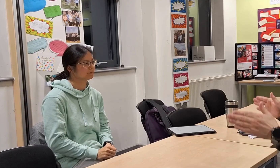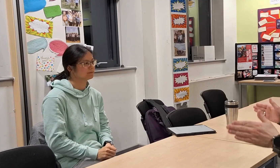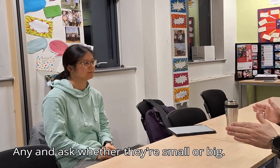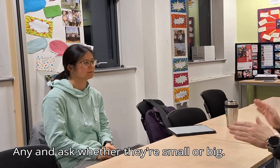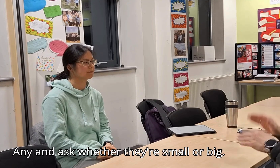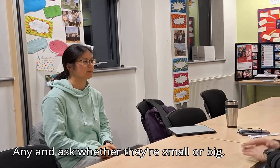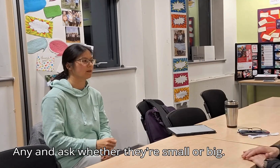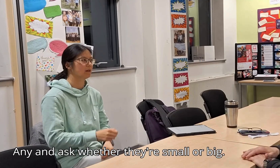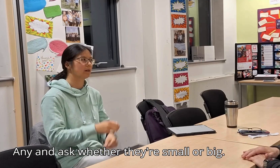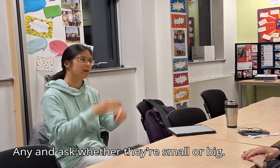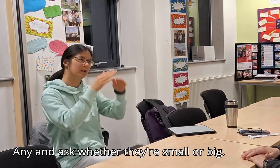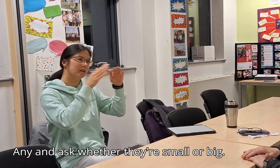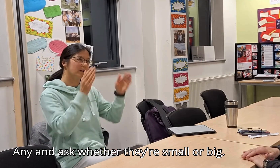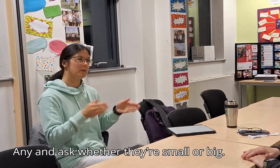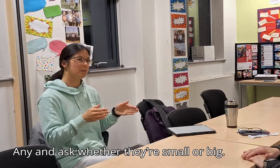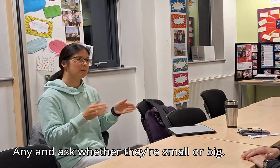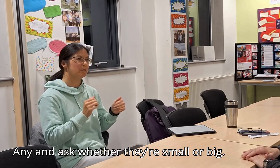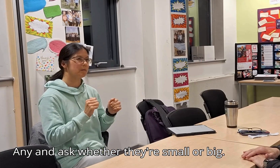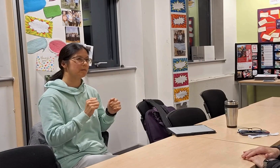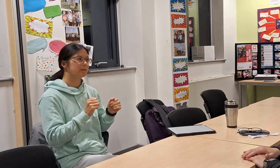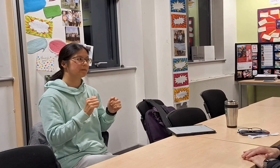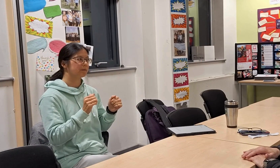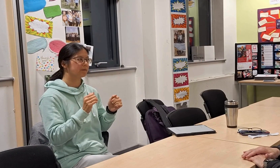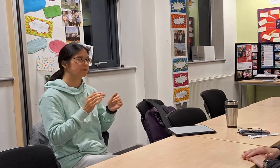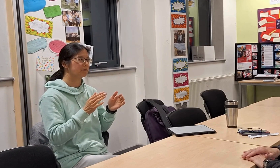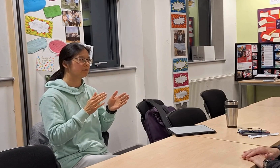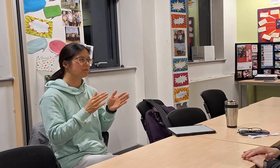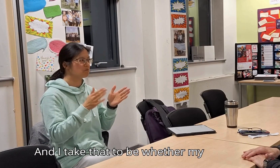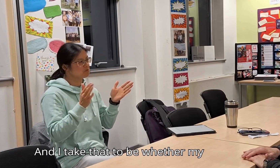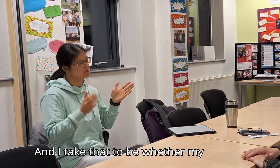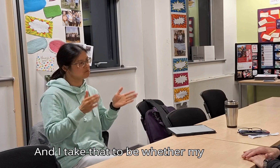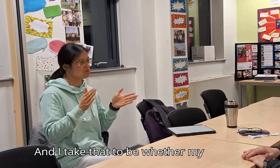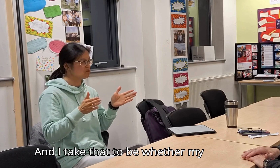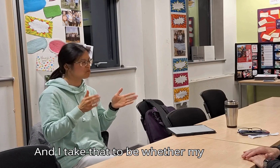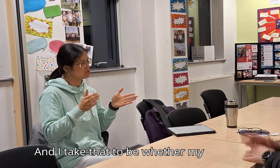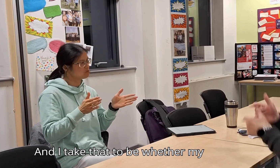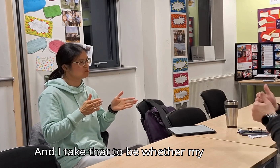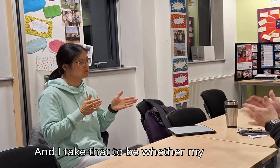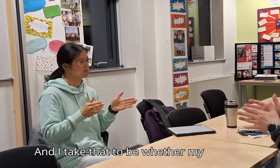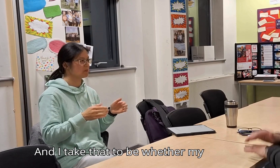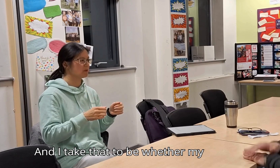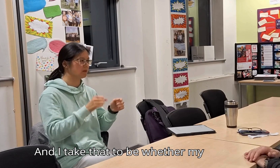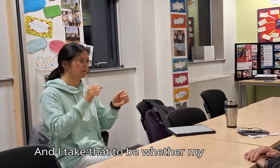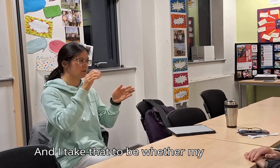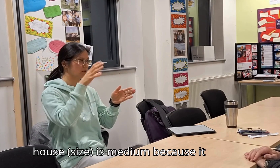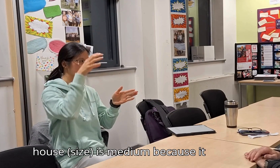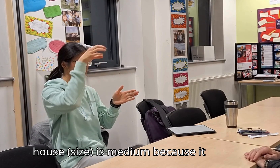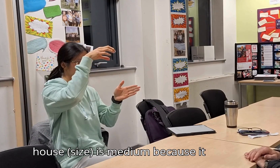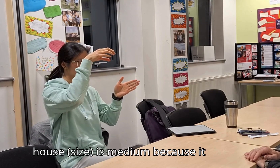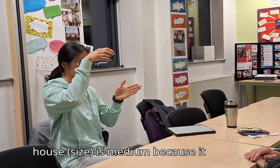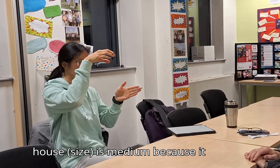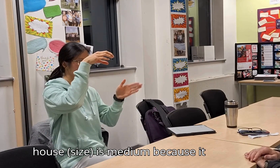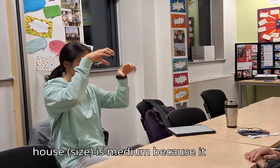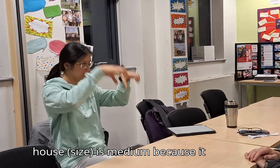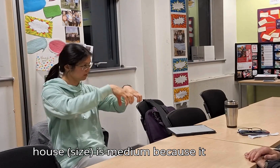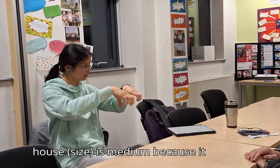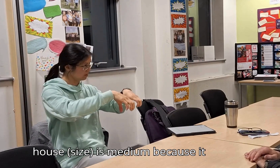And he then asks whether they're small or big. And I take that to be whether my house is